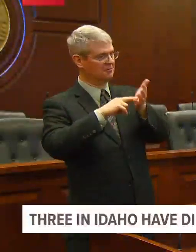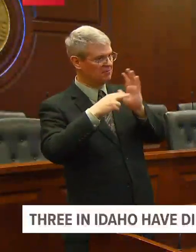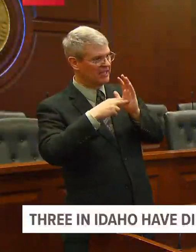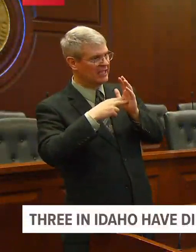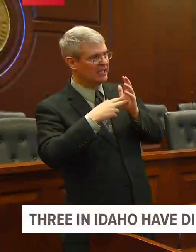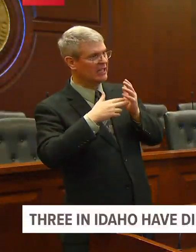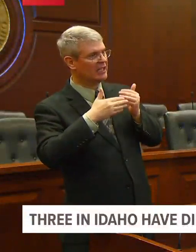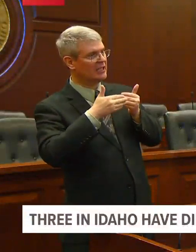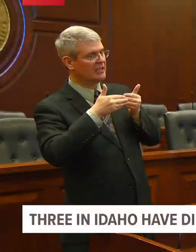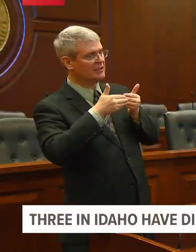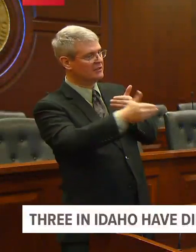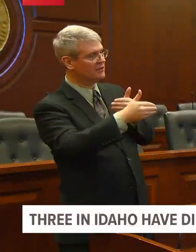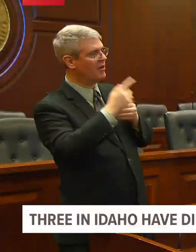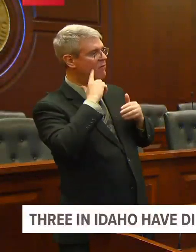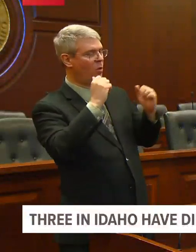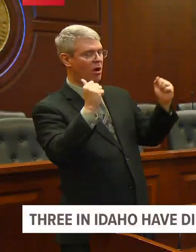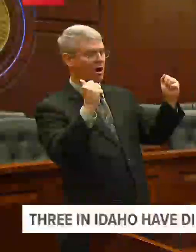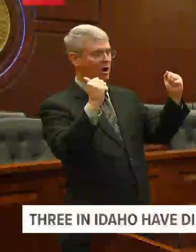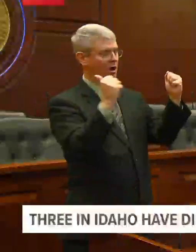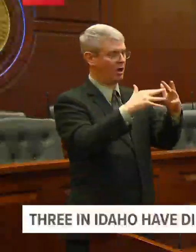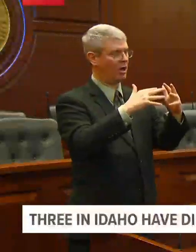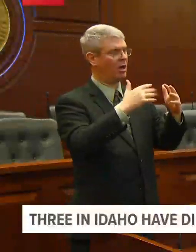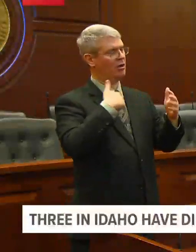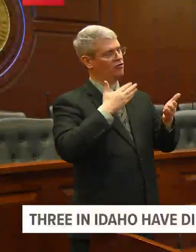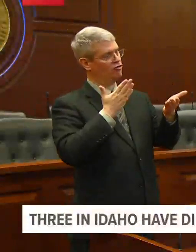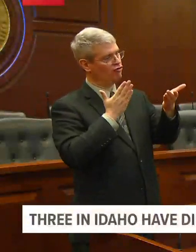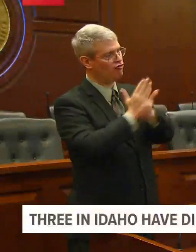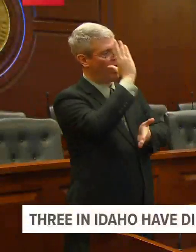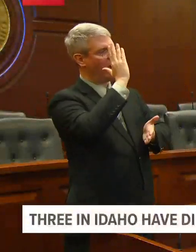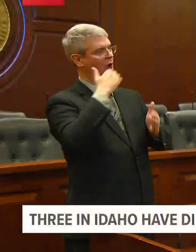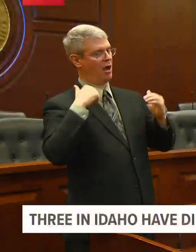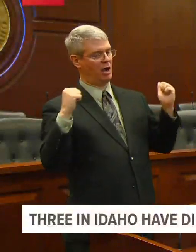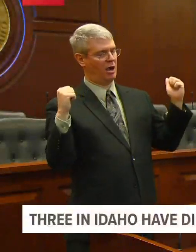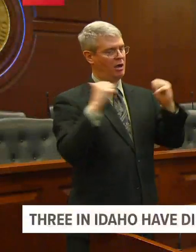It's just like at the national level.